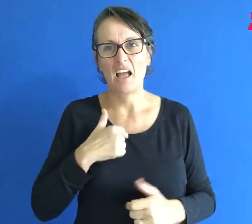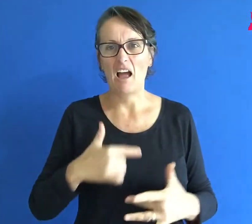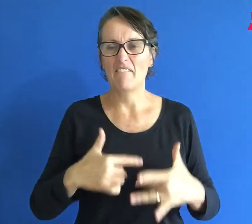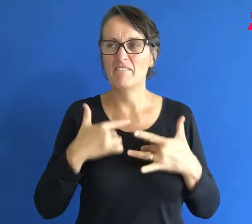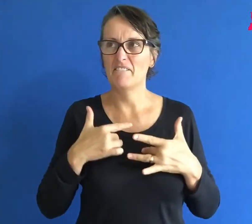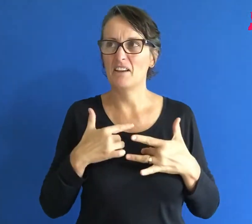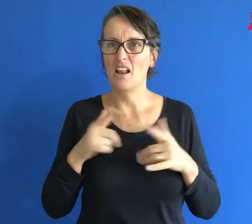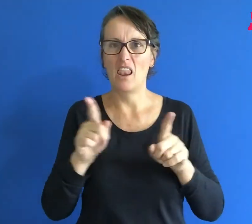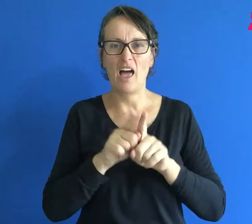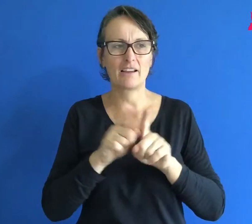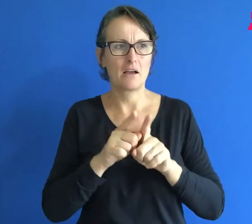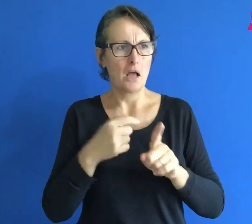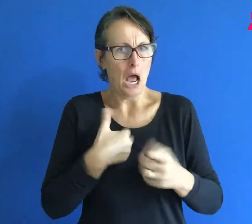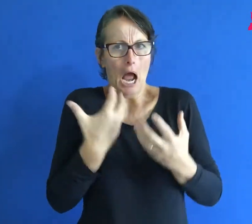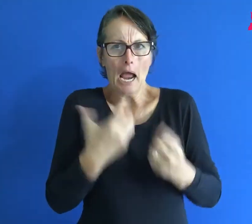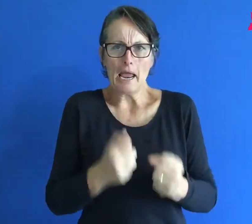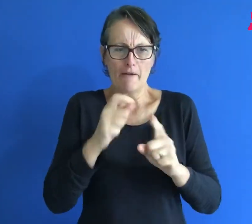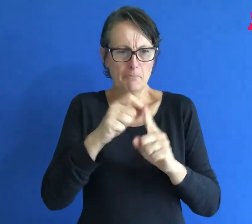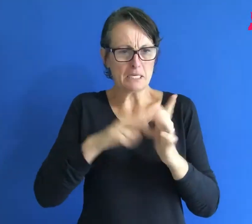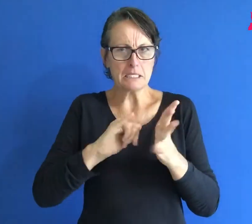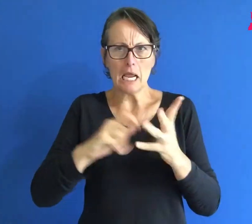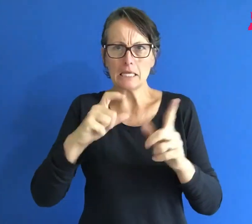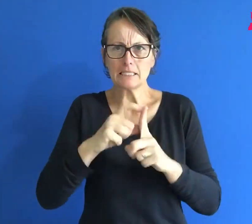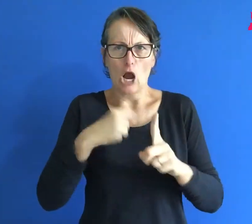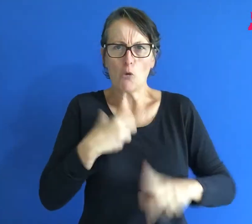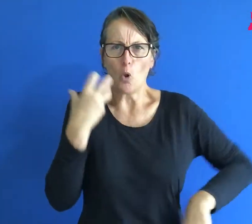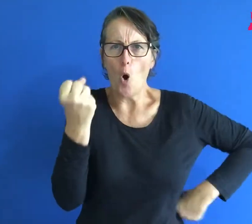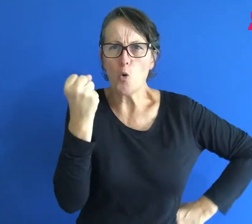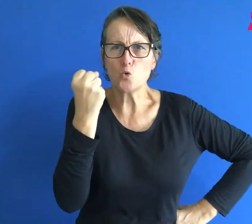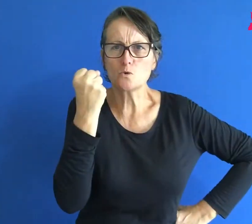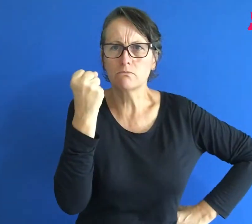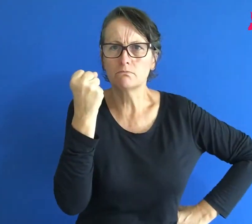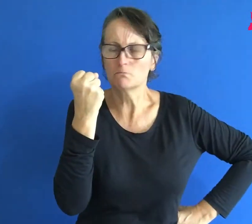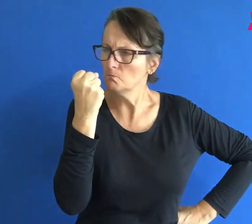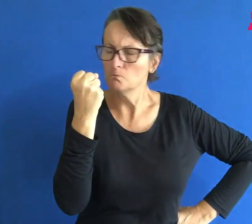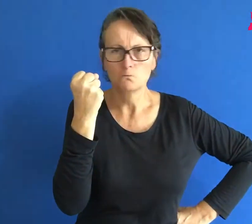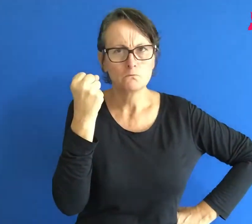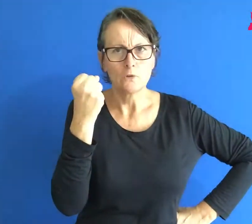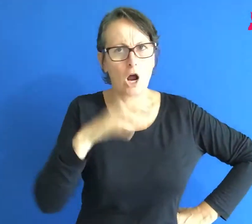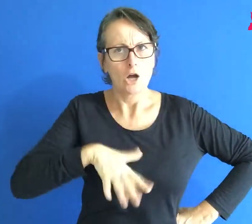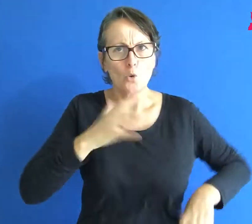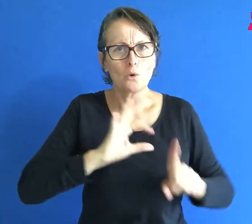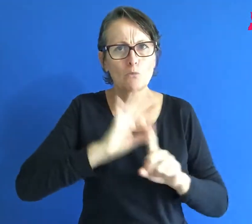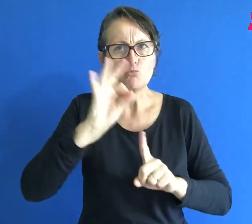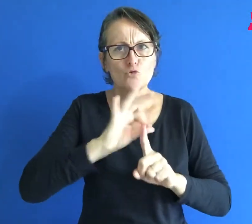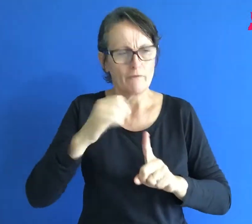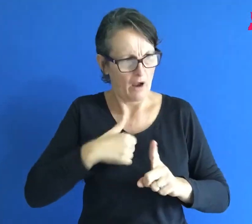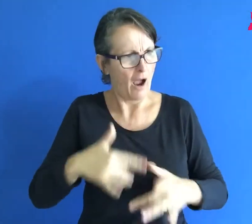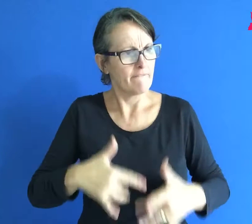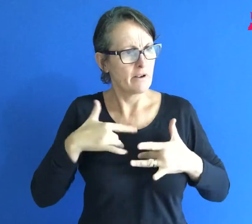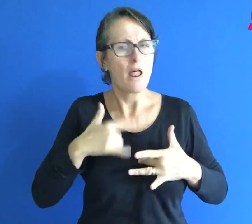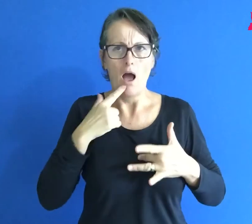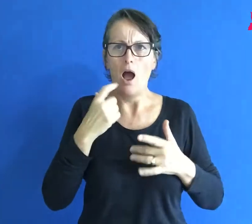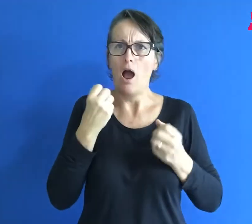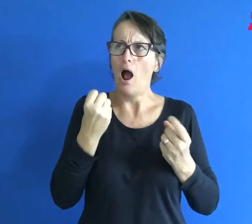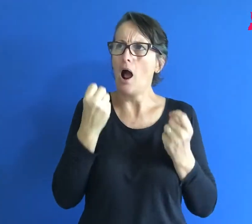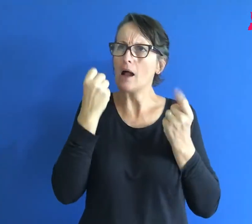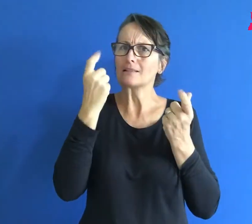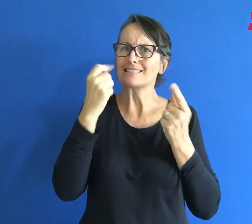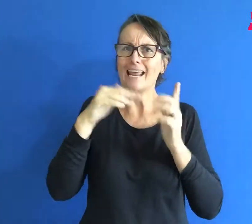and I'm not going to let go. Because it helped make sense of what you were this going is cool. through. You know, hey, I've got this man has